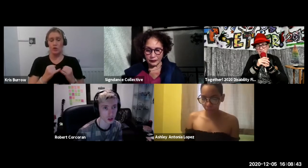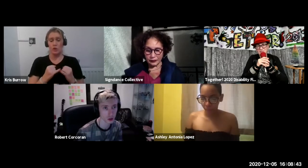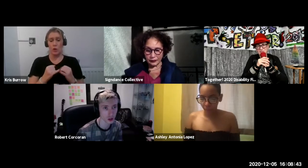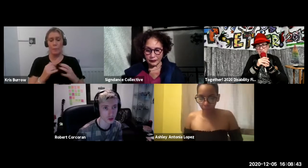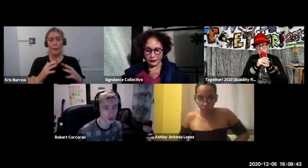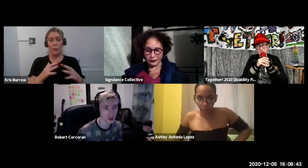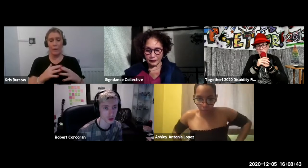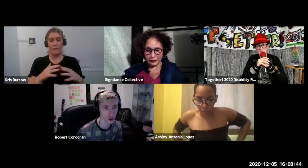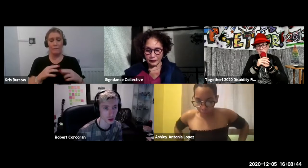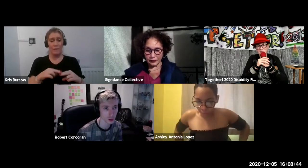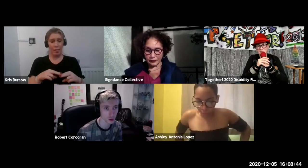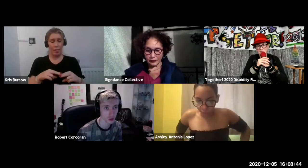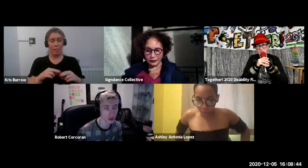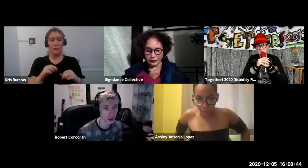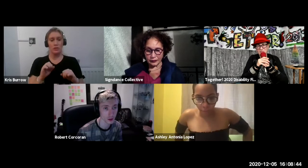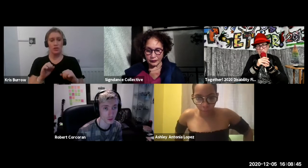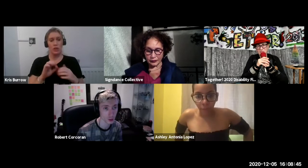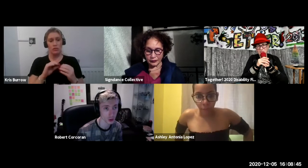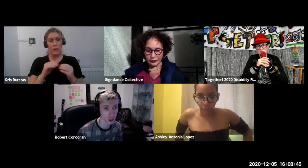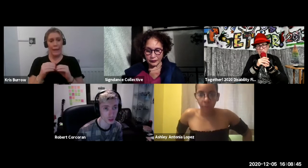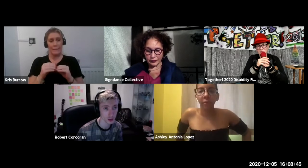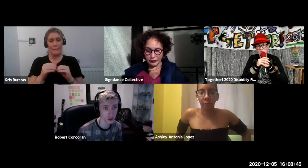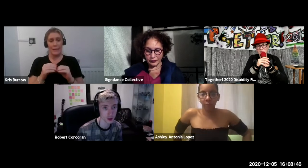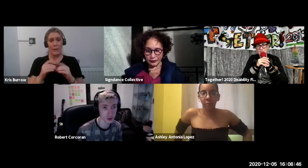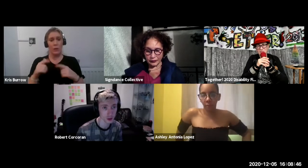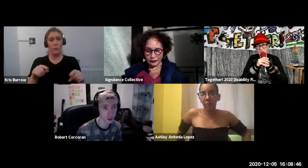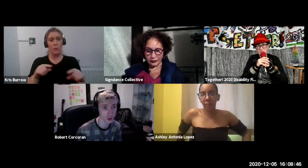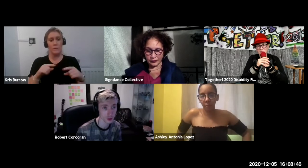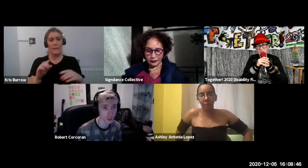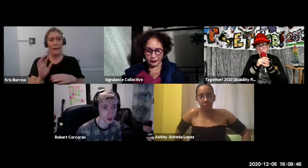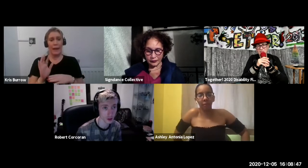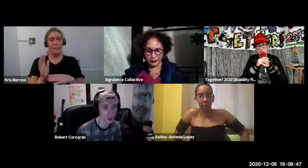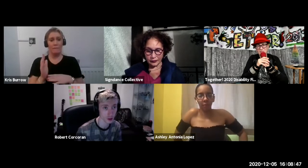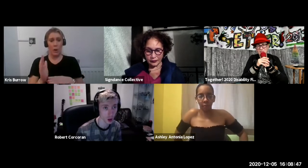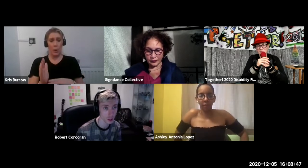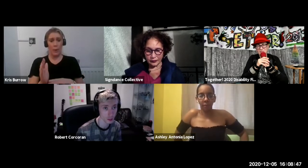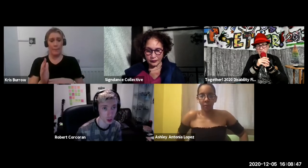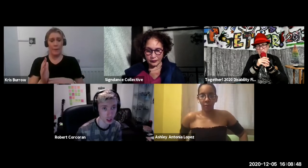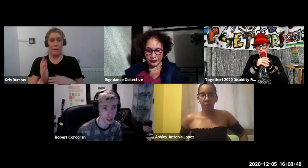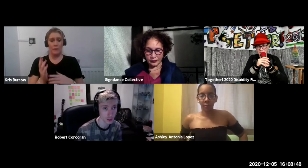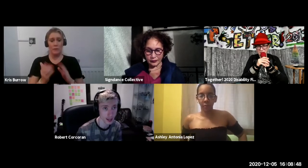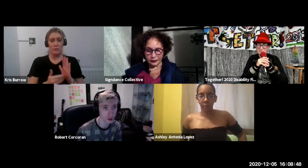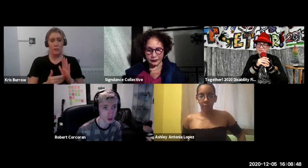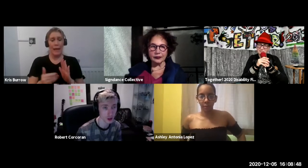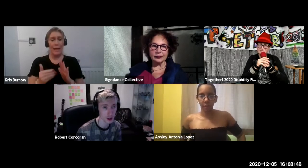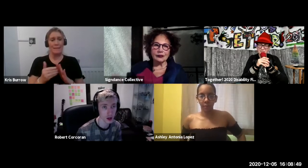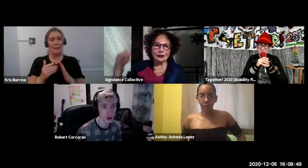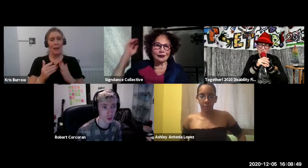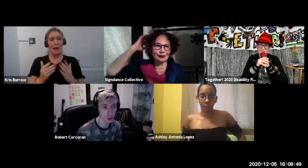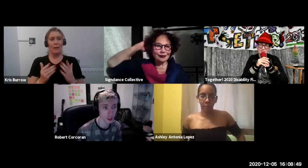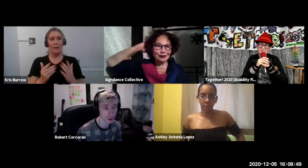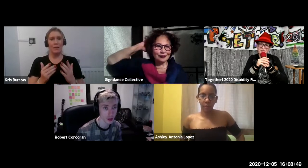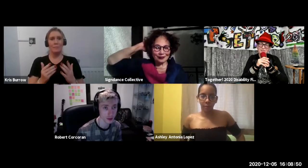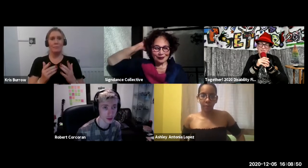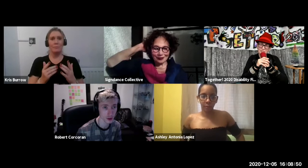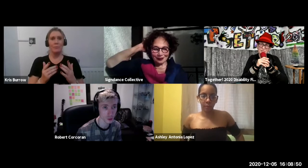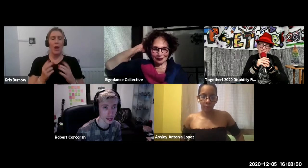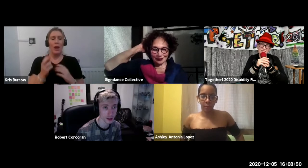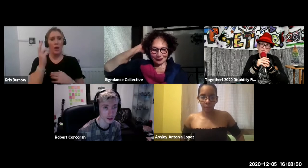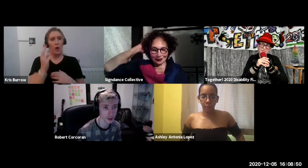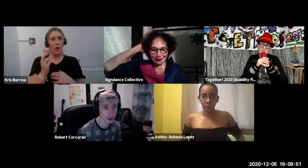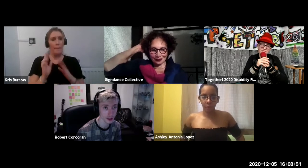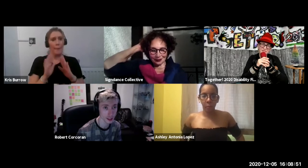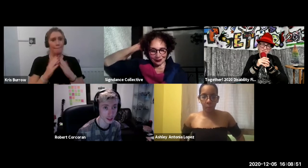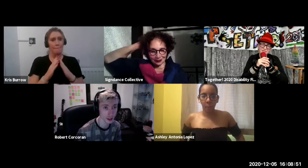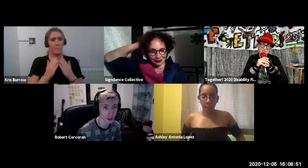She created the movement and the film, and she put in some sort of sepia comic book-like panels. So we played with that idea, and we